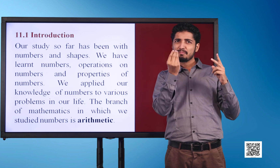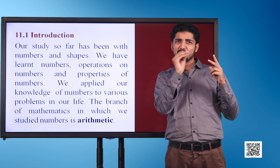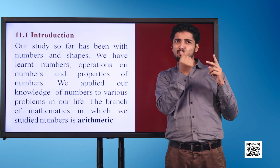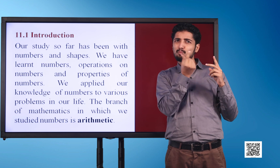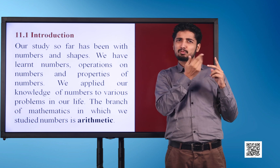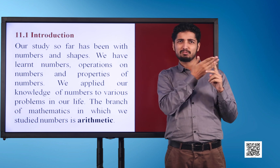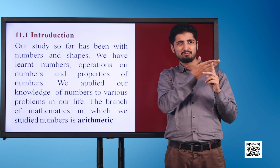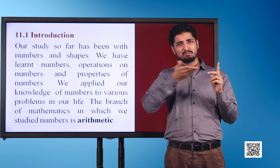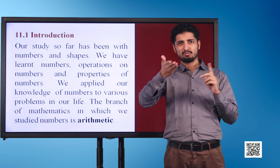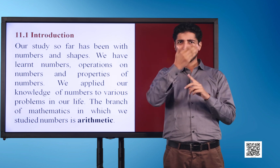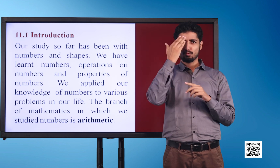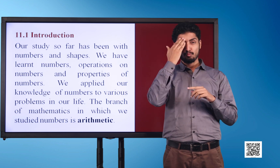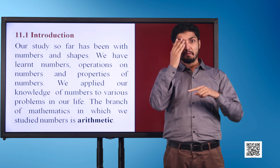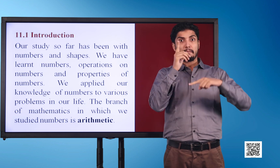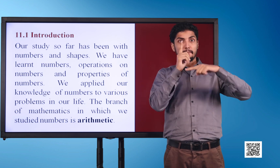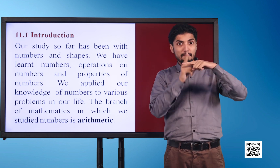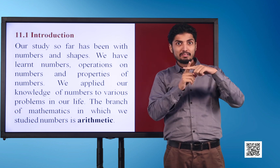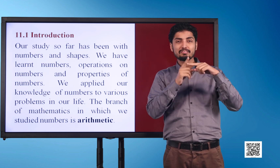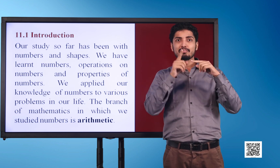and properties of numbers.